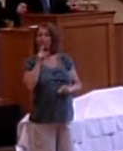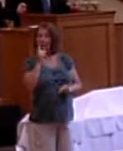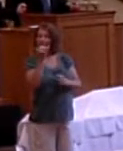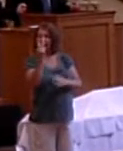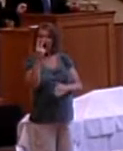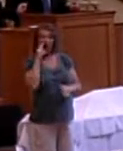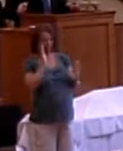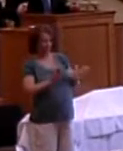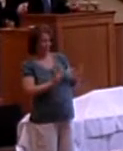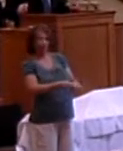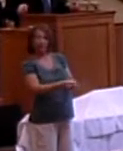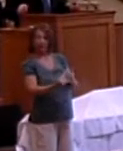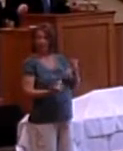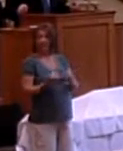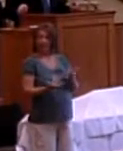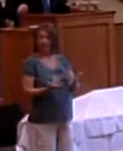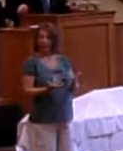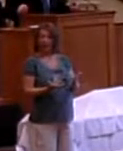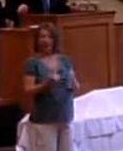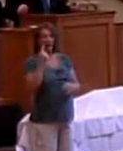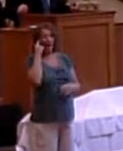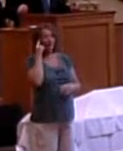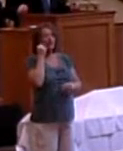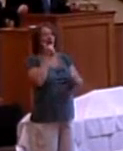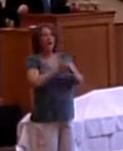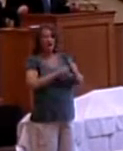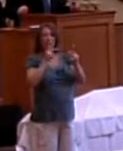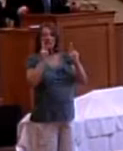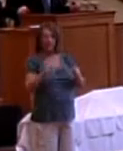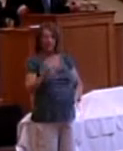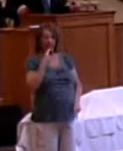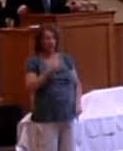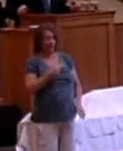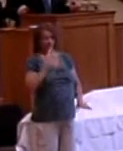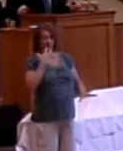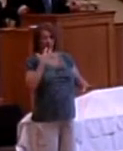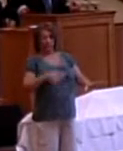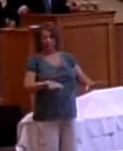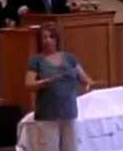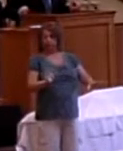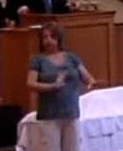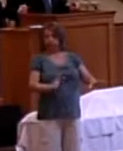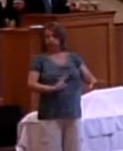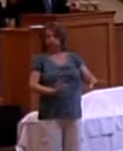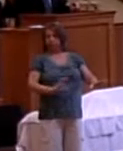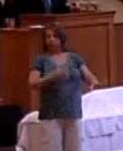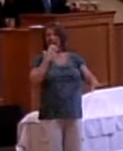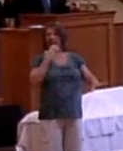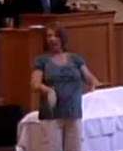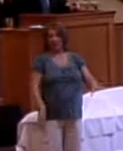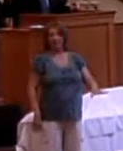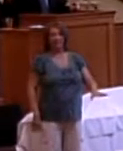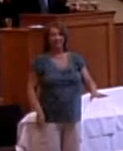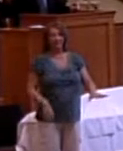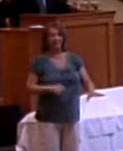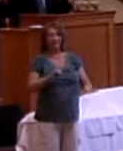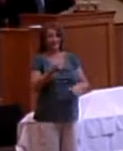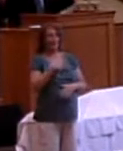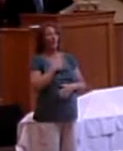didn't. Matter of fact, I think every single person complained about how hot it was. And that's why, we're spoiled to